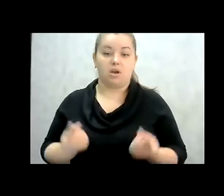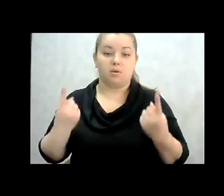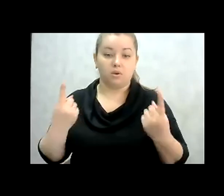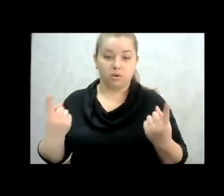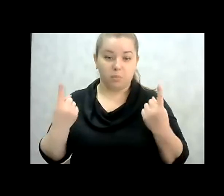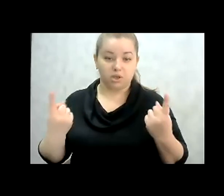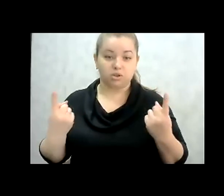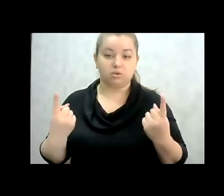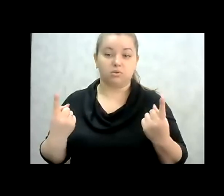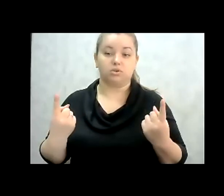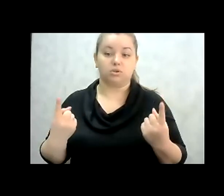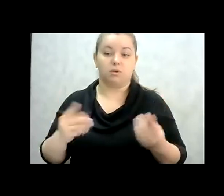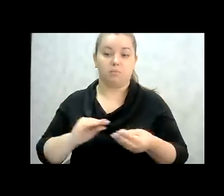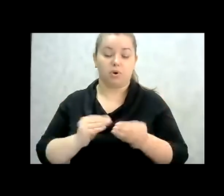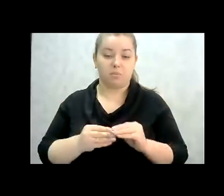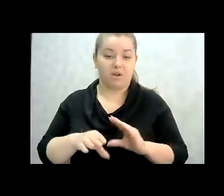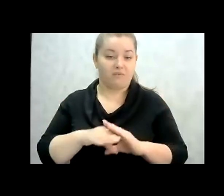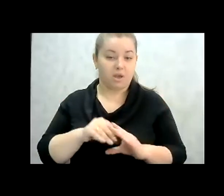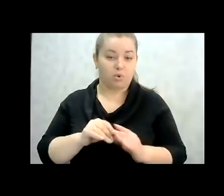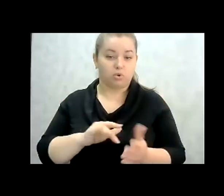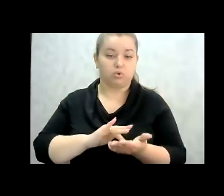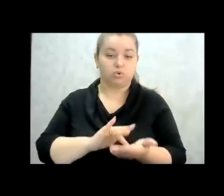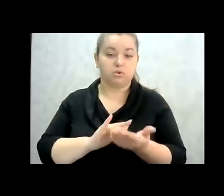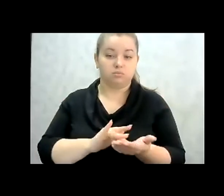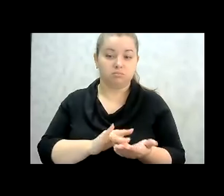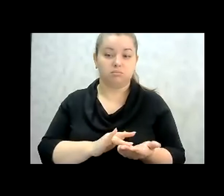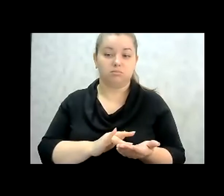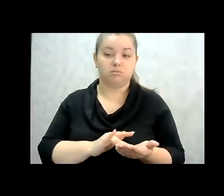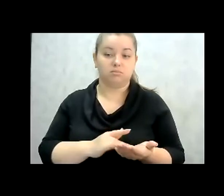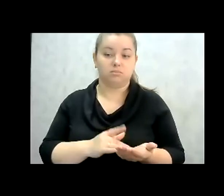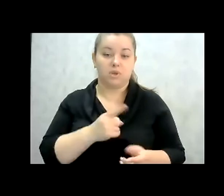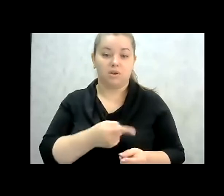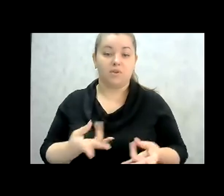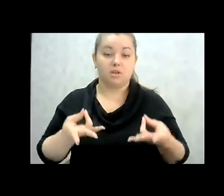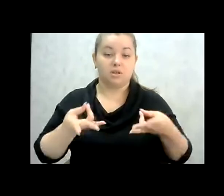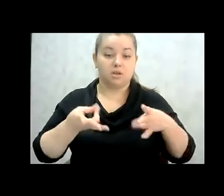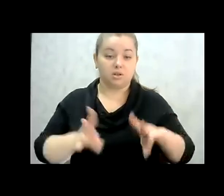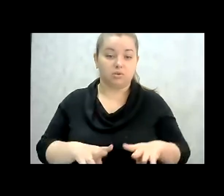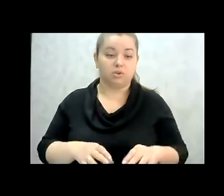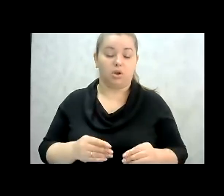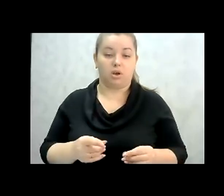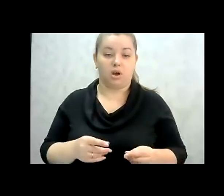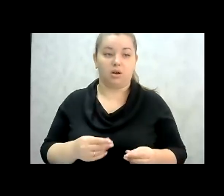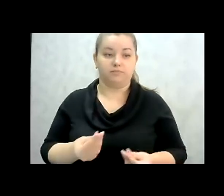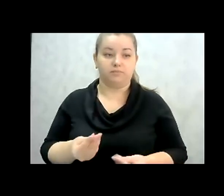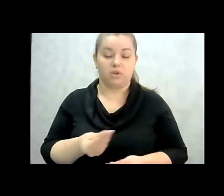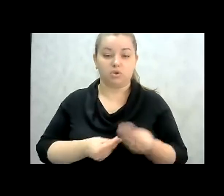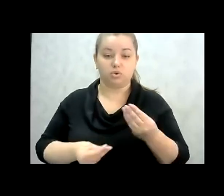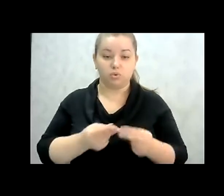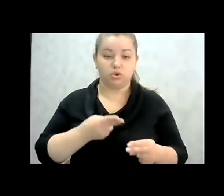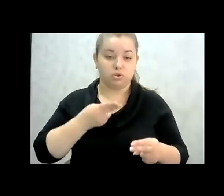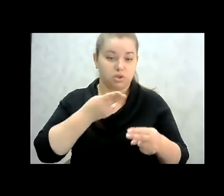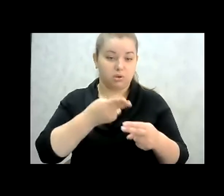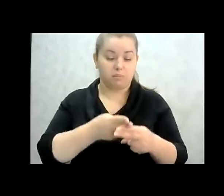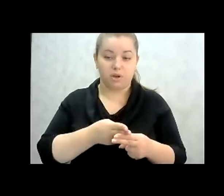successful because it gave birth to the large-scale problem of electoral tourism. And